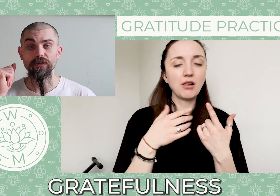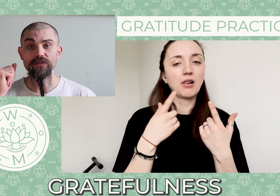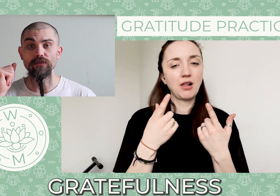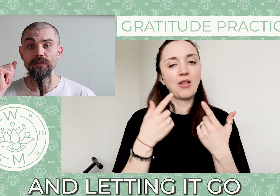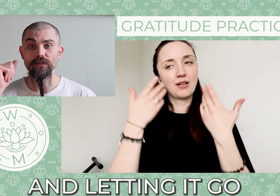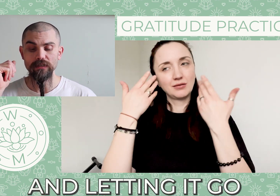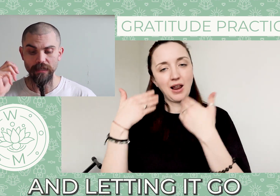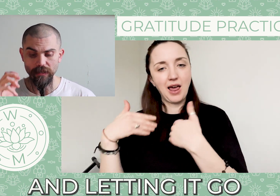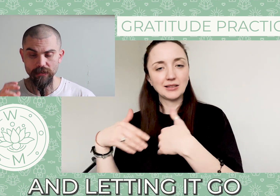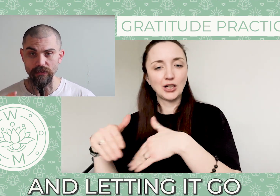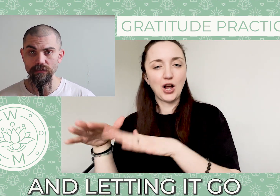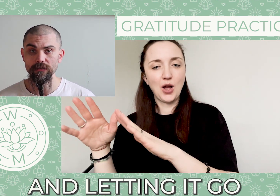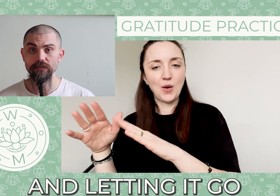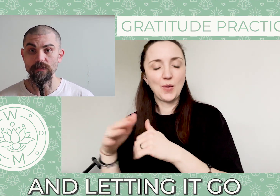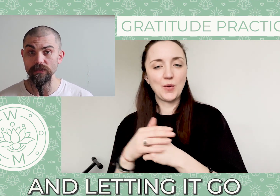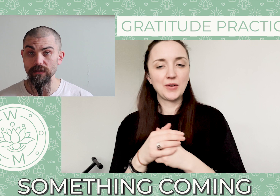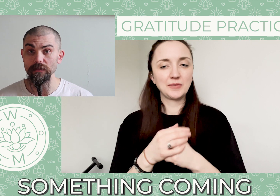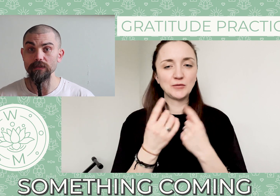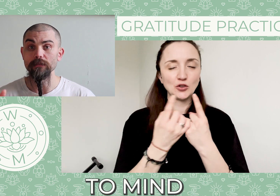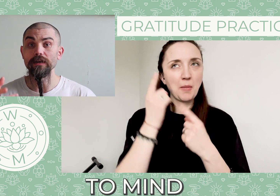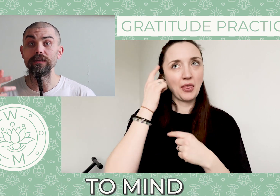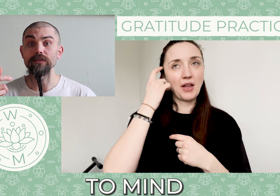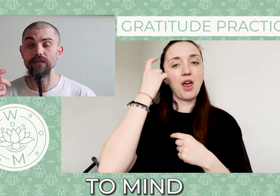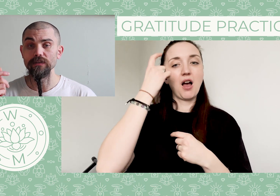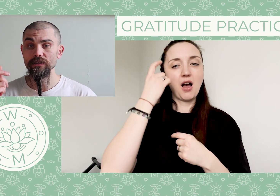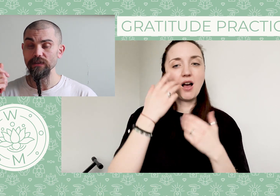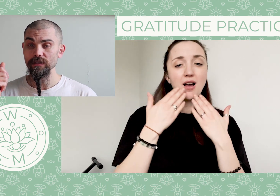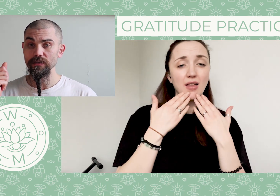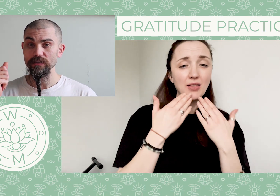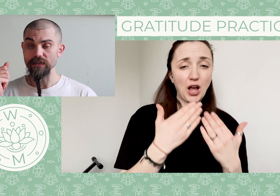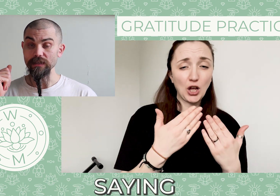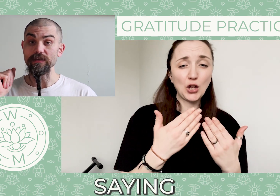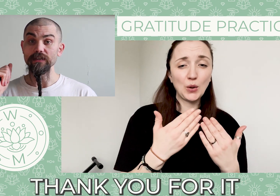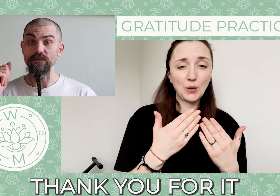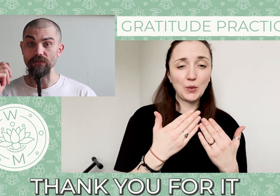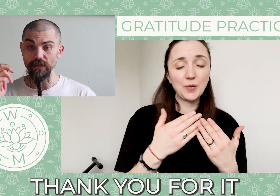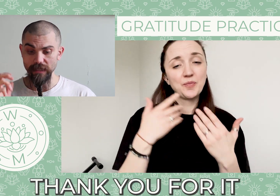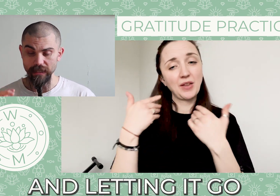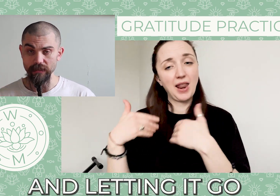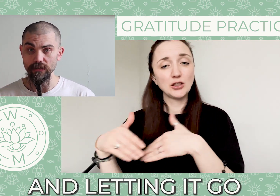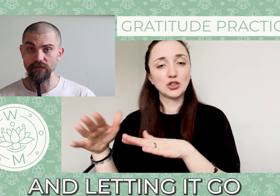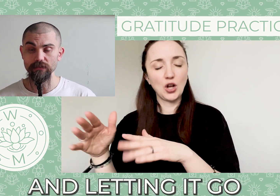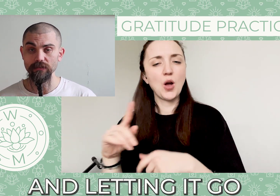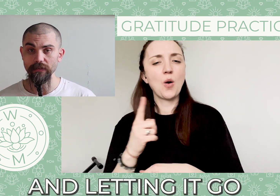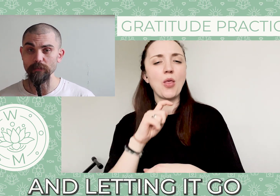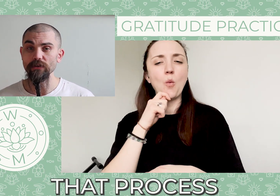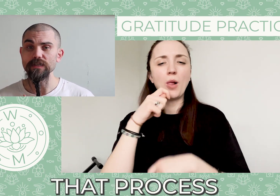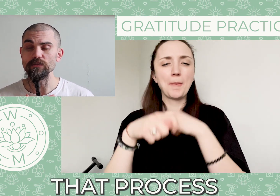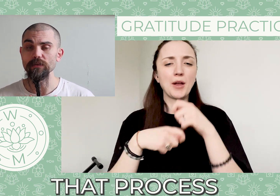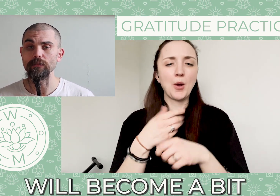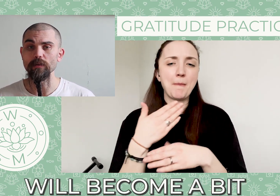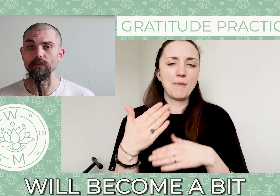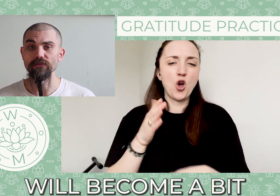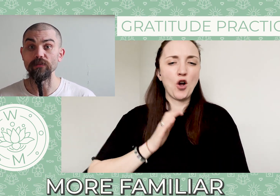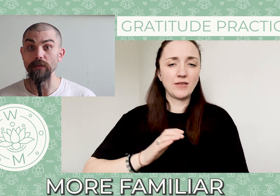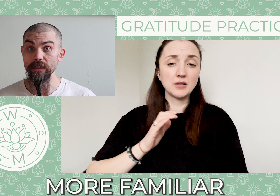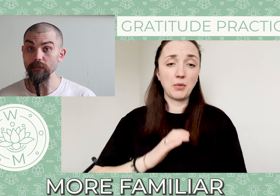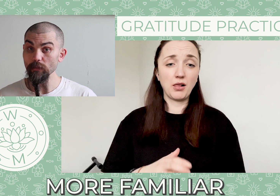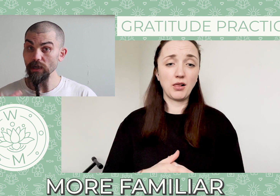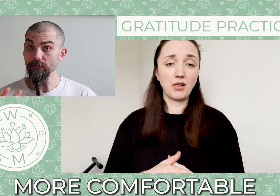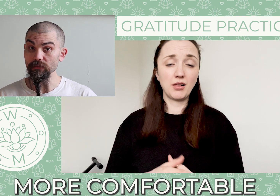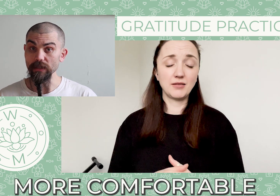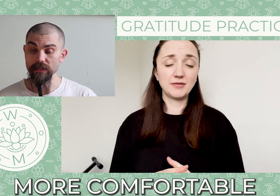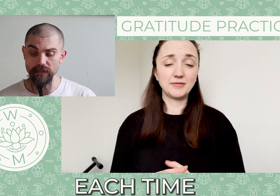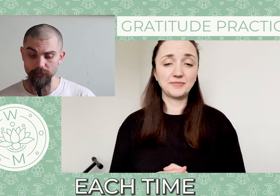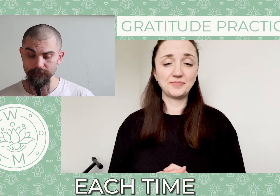expressing gratefulness for it, letting it go, something coming to mind, saying thank you for it and letting it go. That process will become a bit more